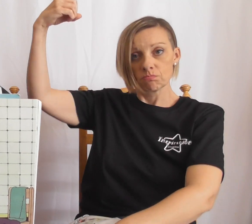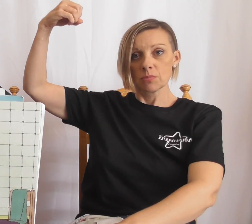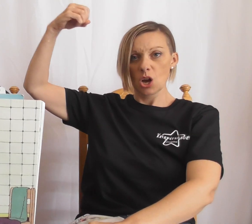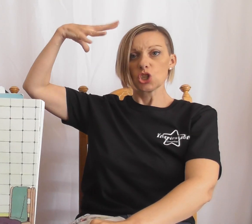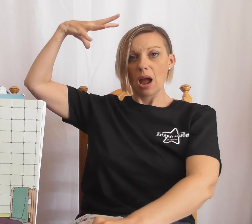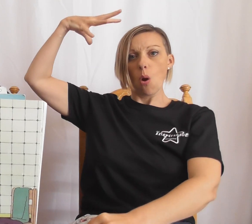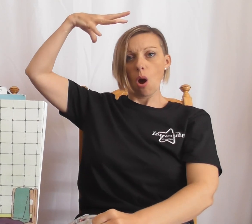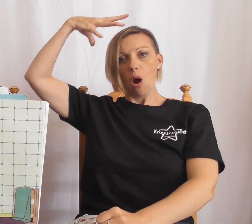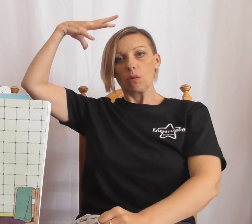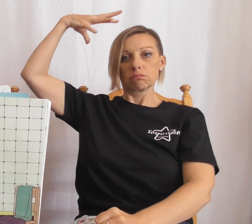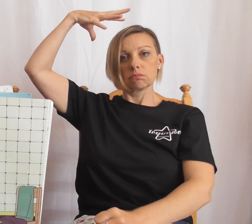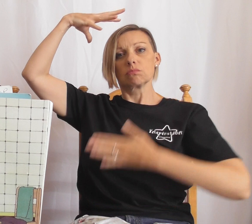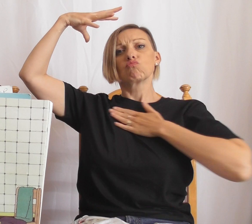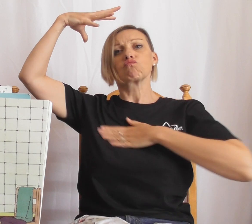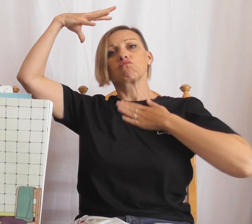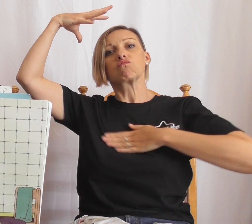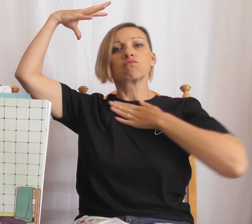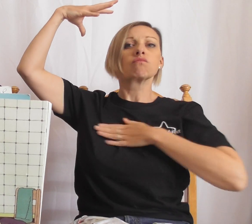shower.